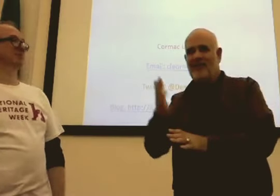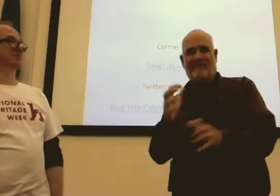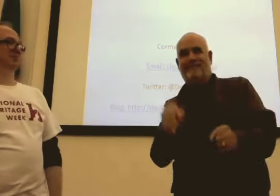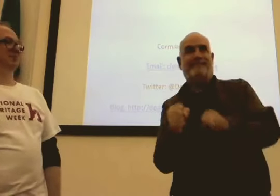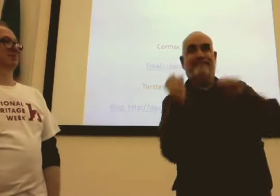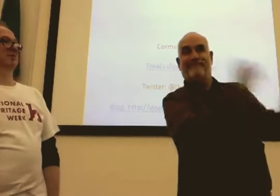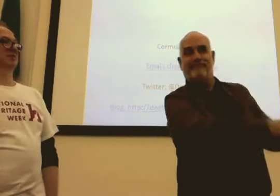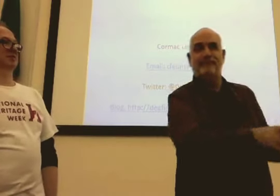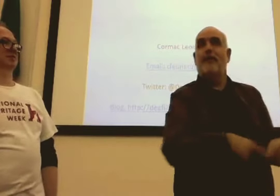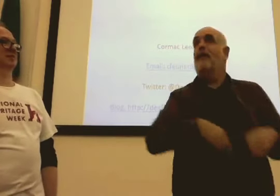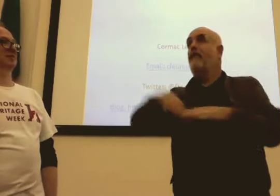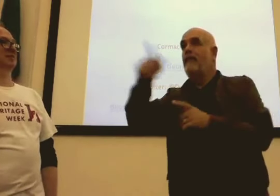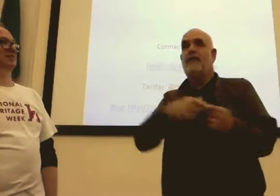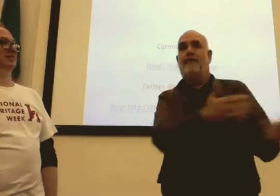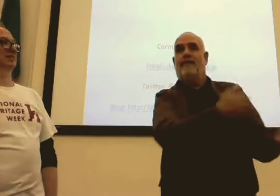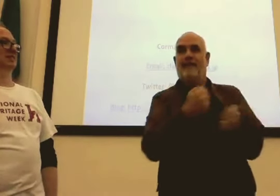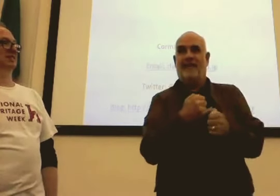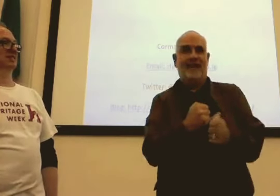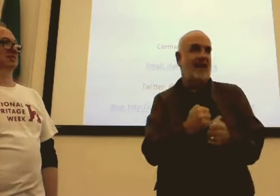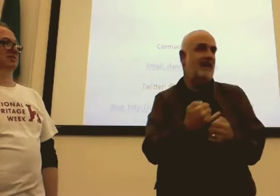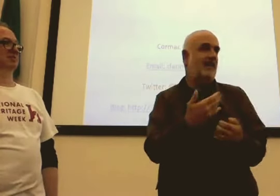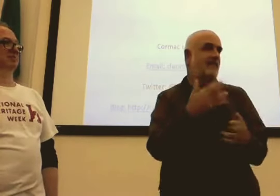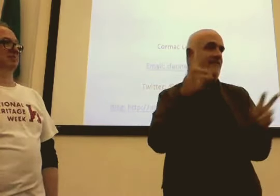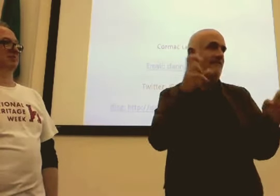other families were away. Families were going away, they would